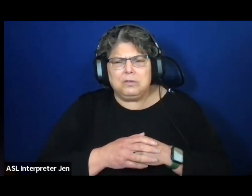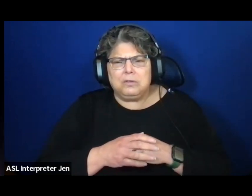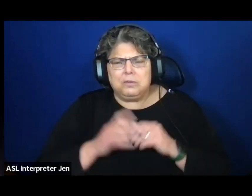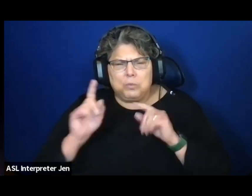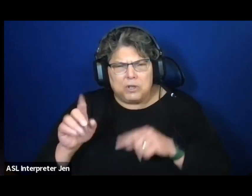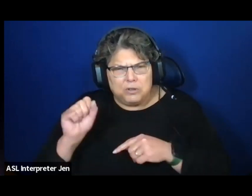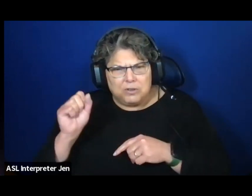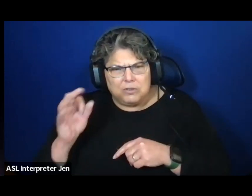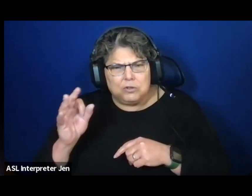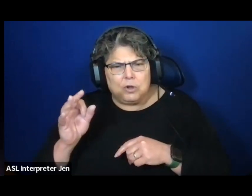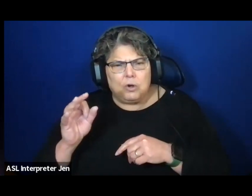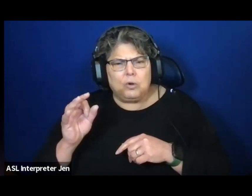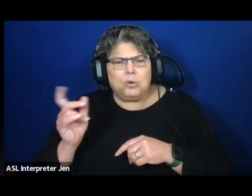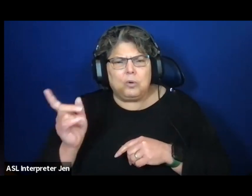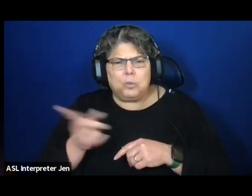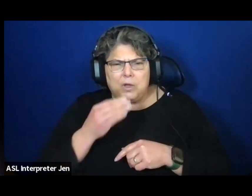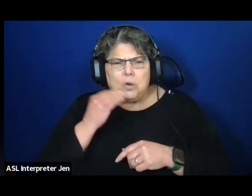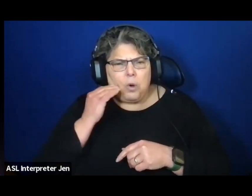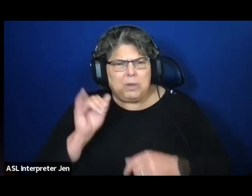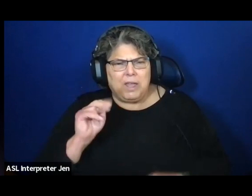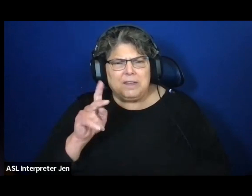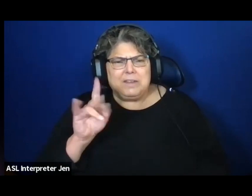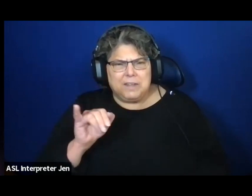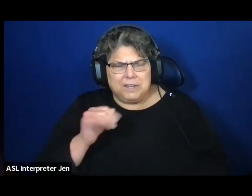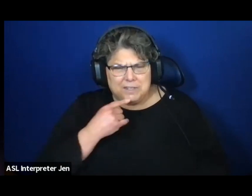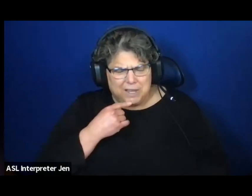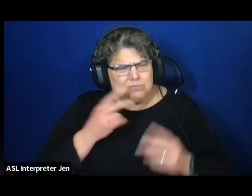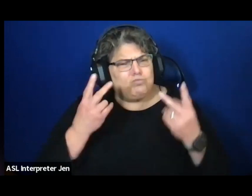went home, as Dr. Nikki said, was successful.